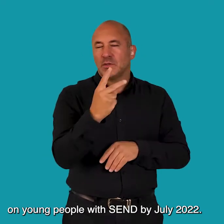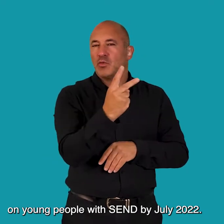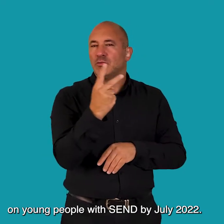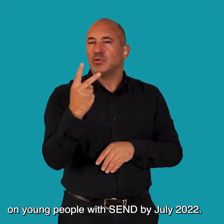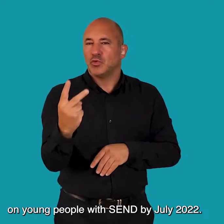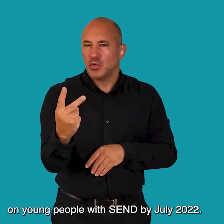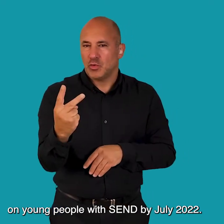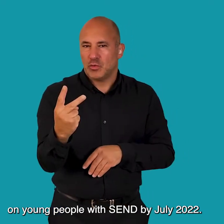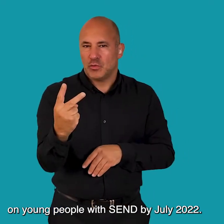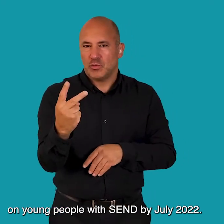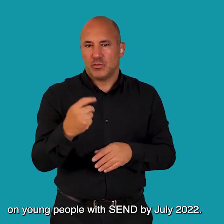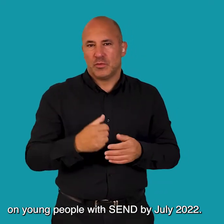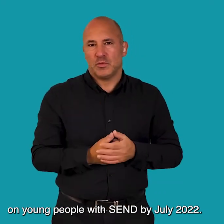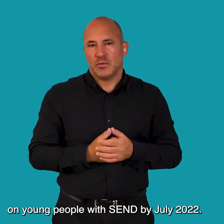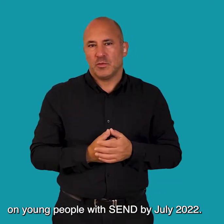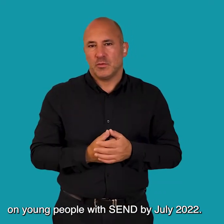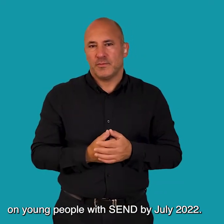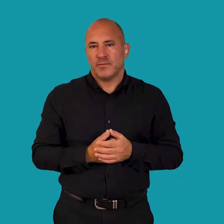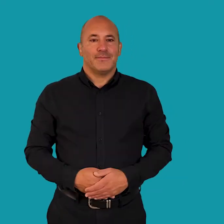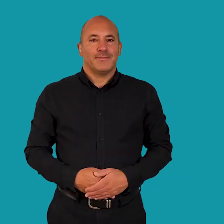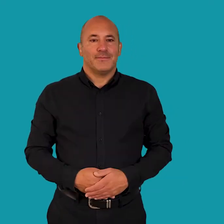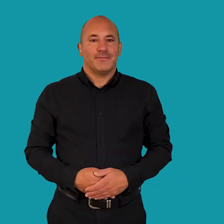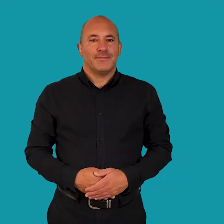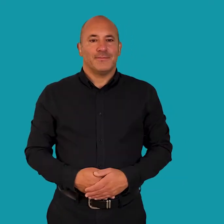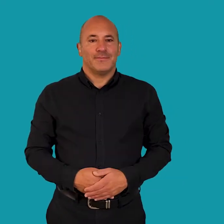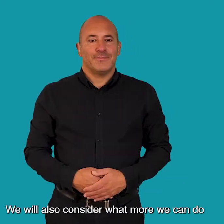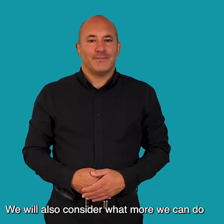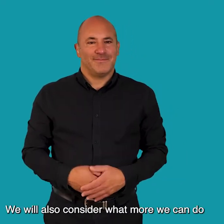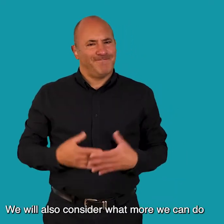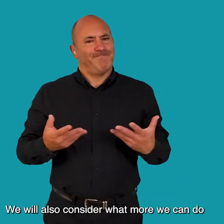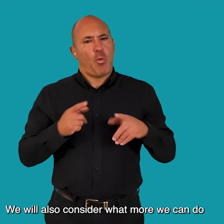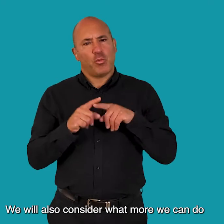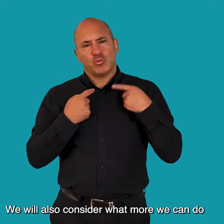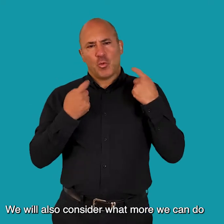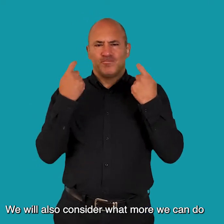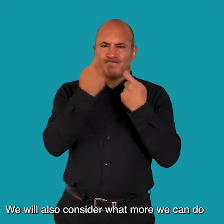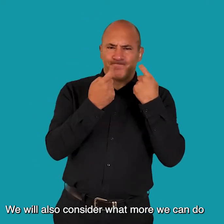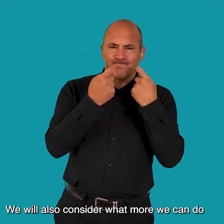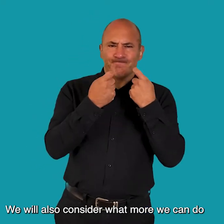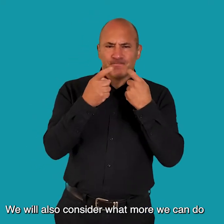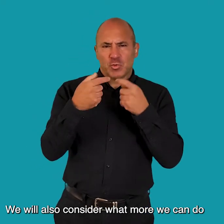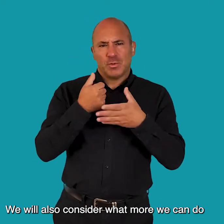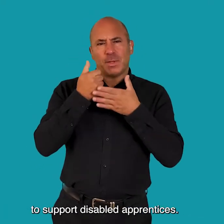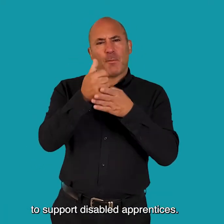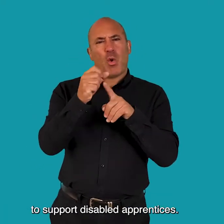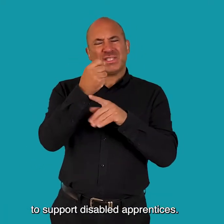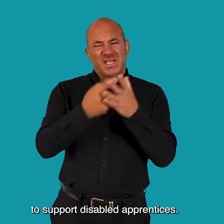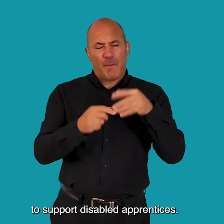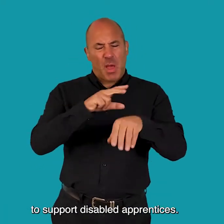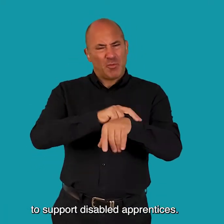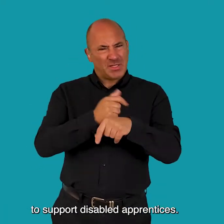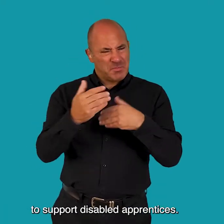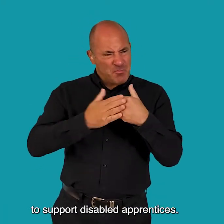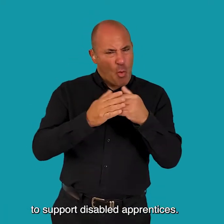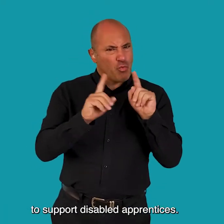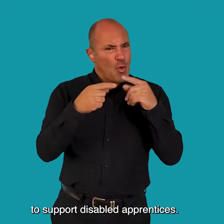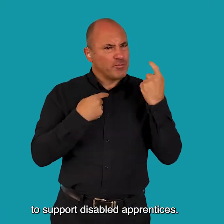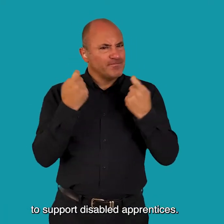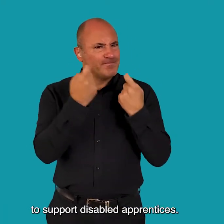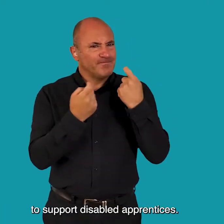July 2022. We will also consider what more we can do to support disabled apprentices.